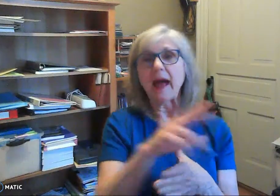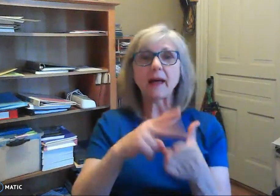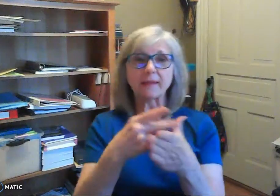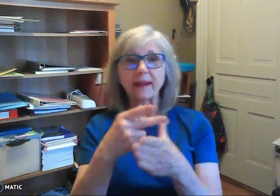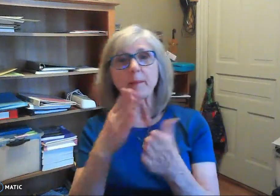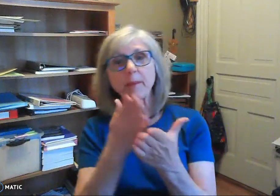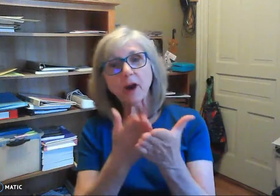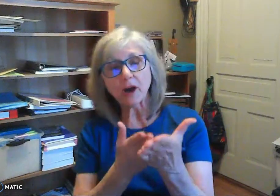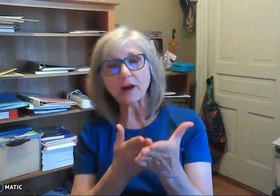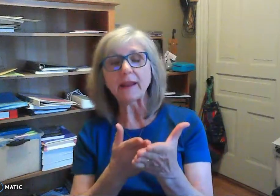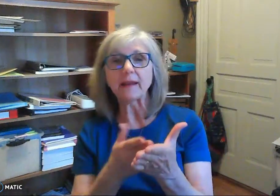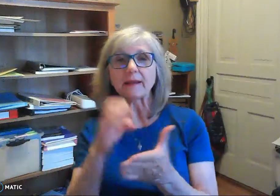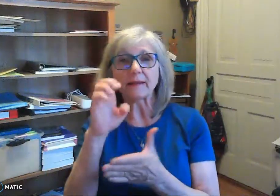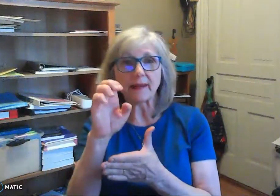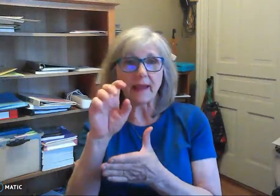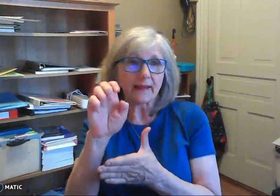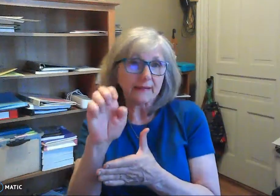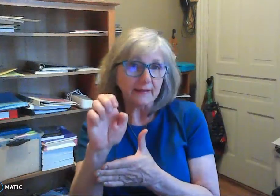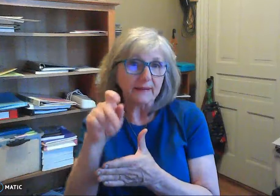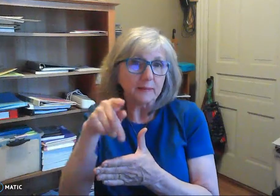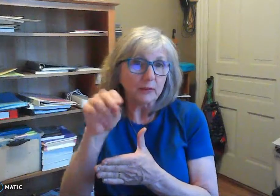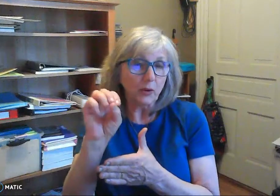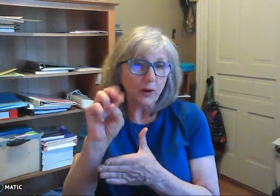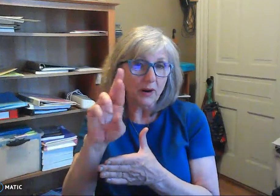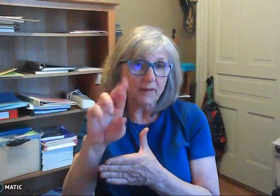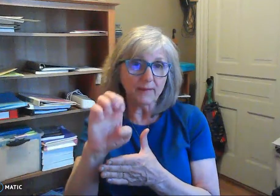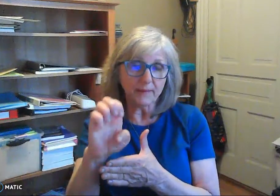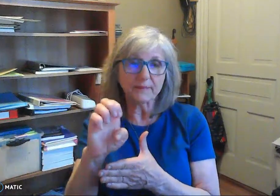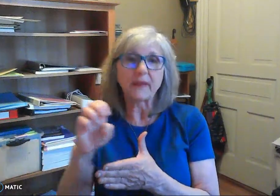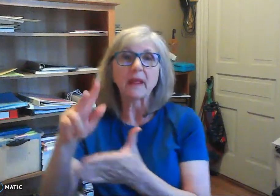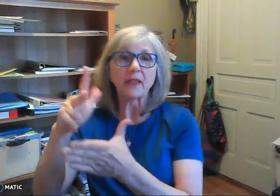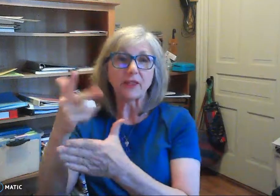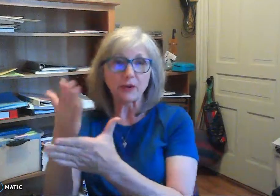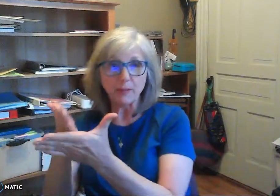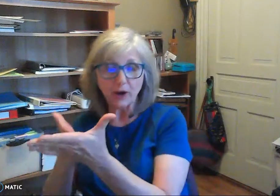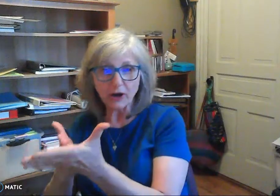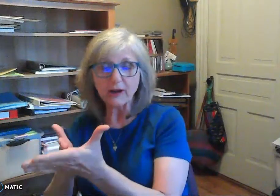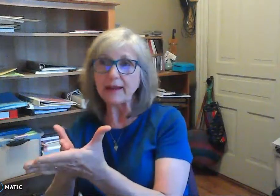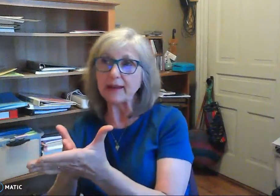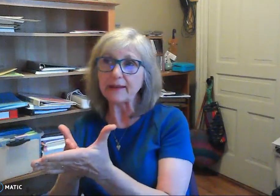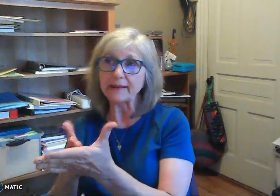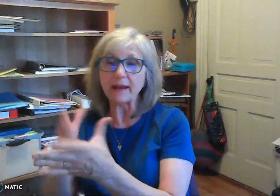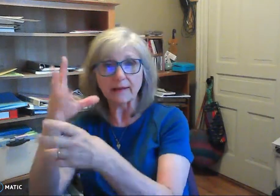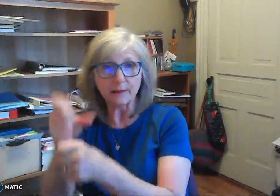The second part is explore. The third part is